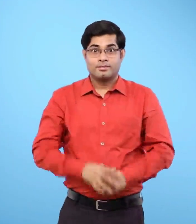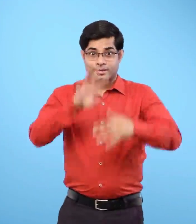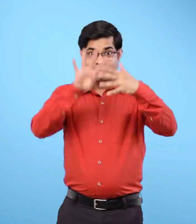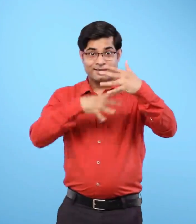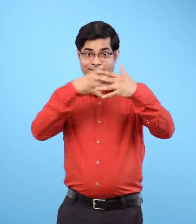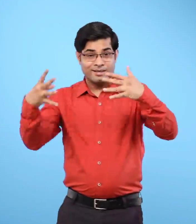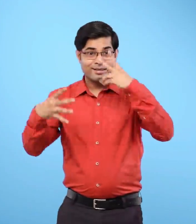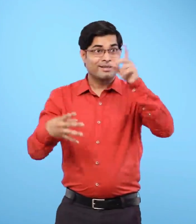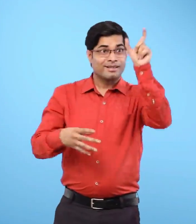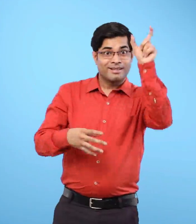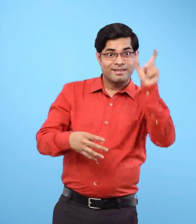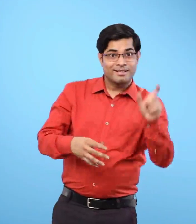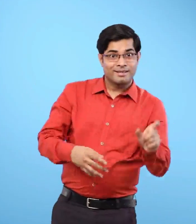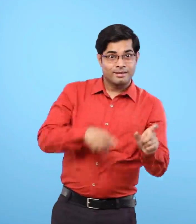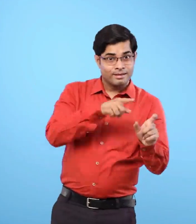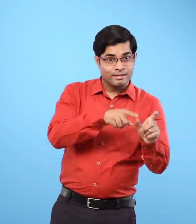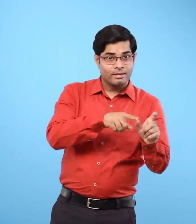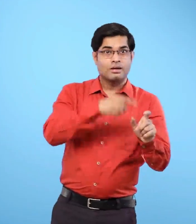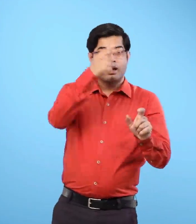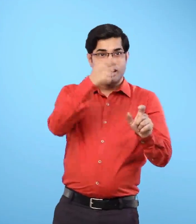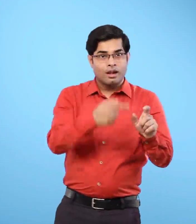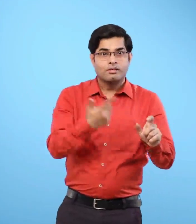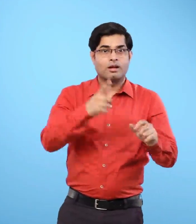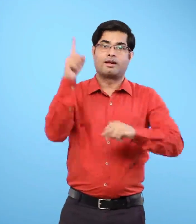The rows in the timetable shows days